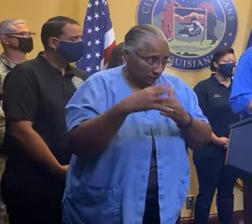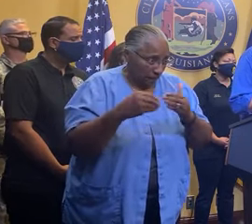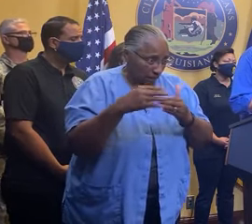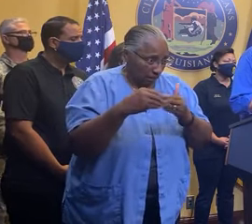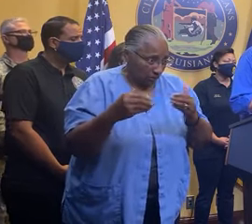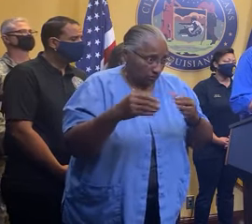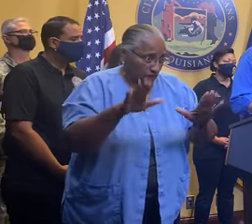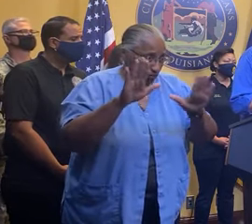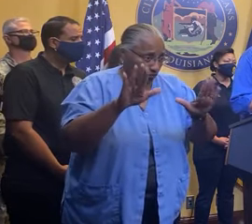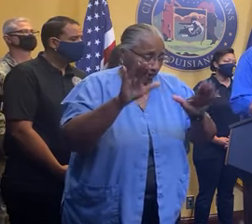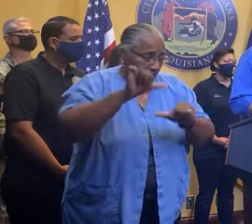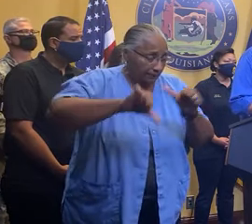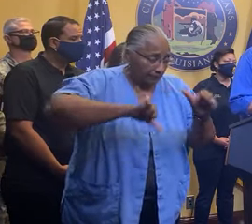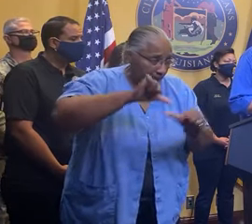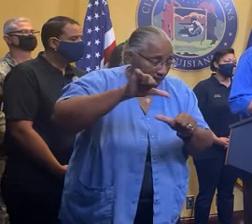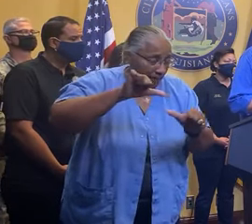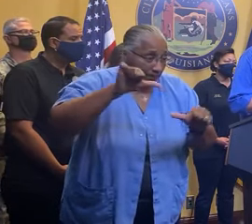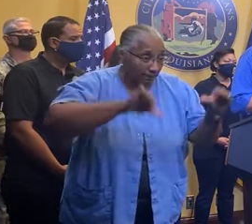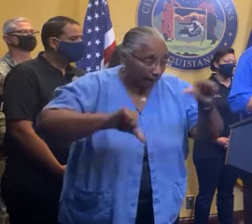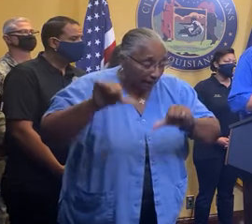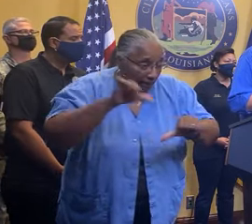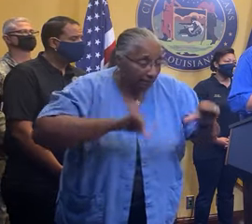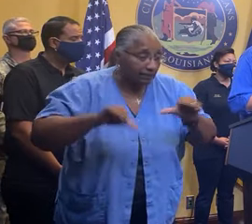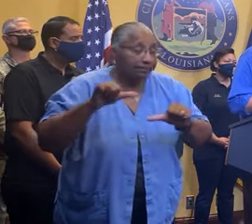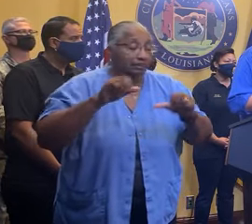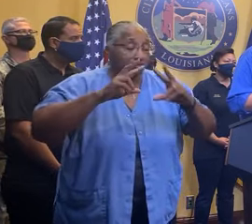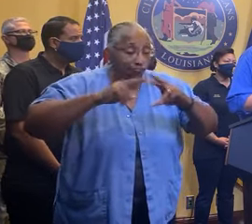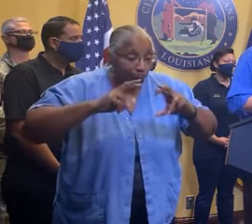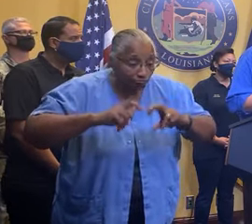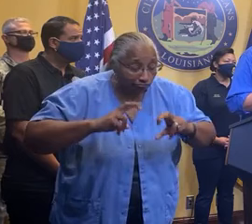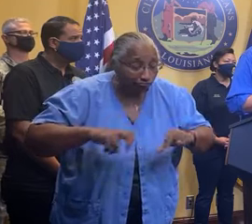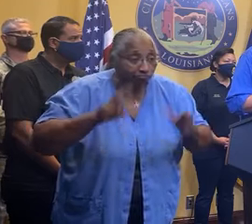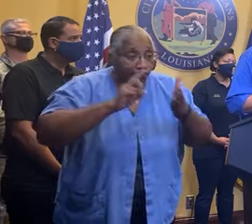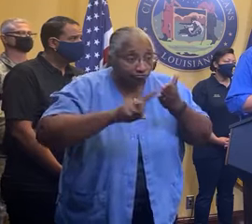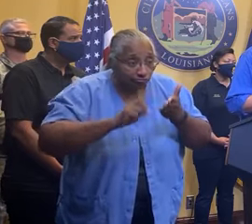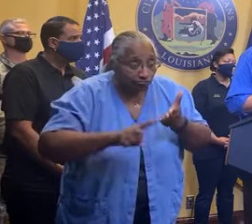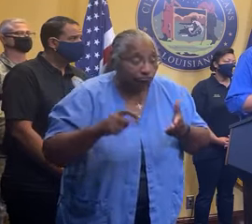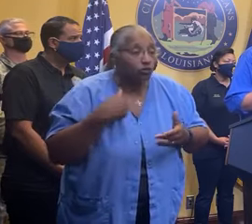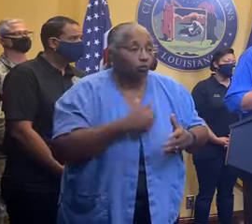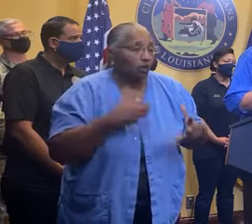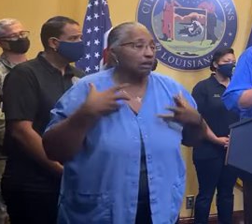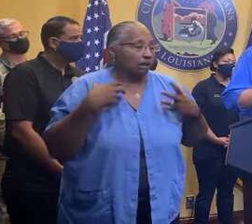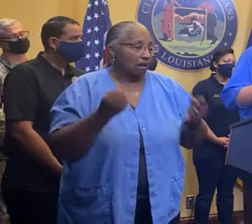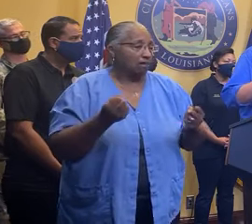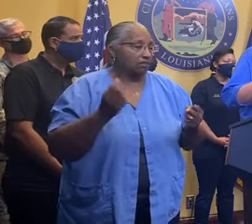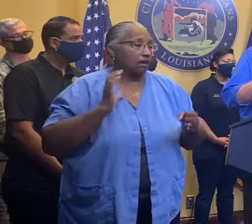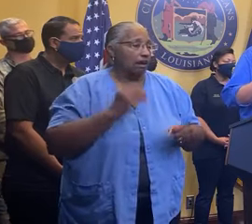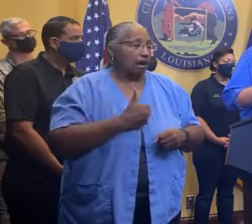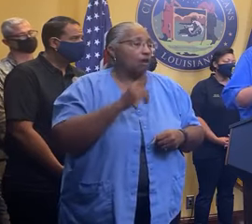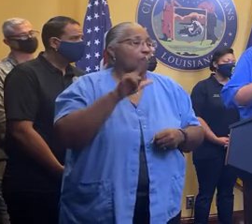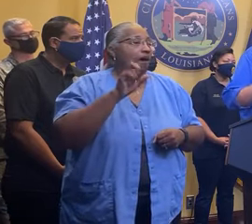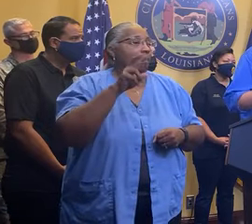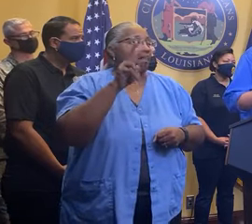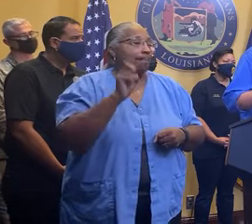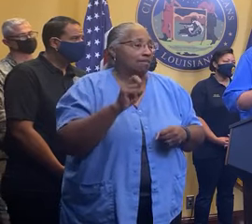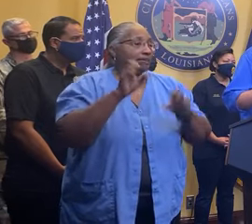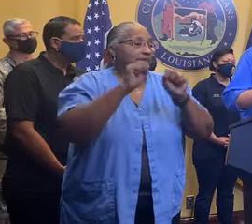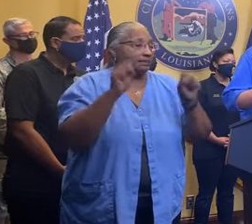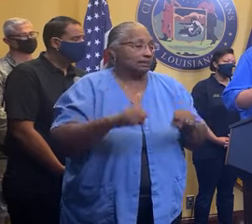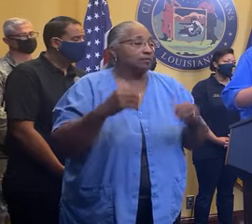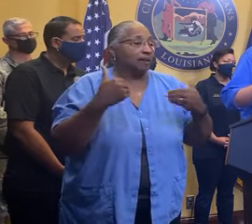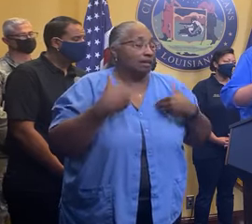great analytics, we are really confident that the levee system as constructed